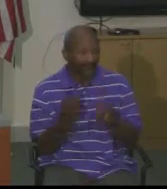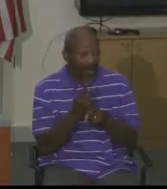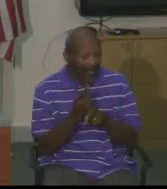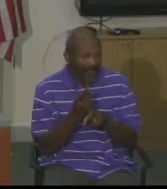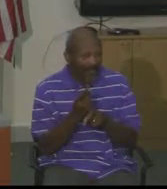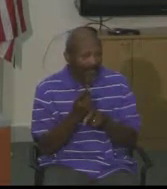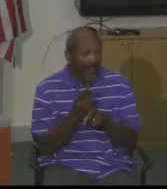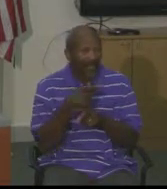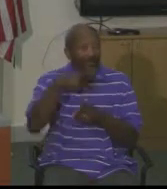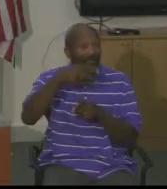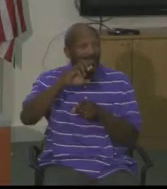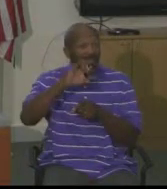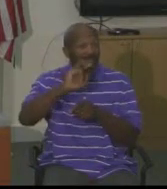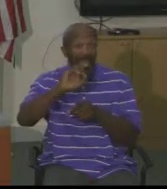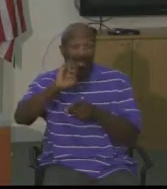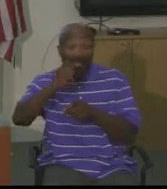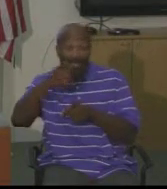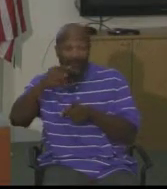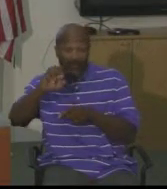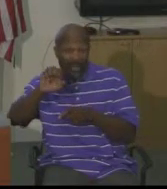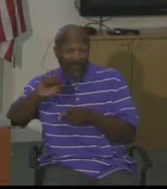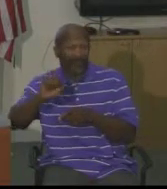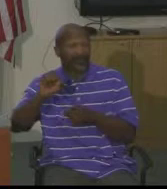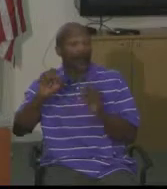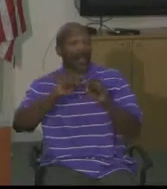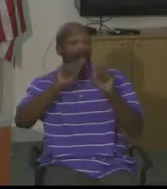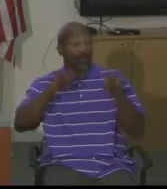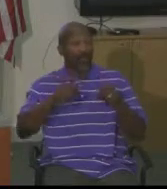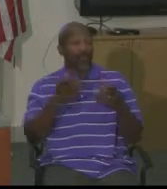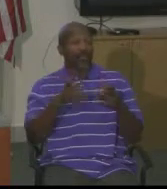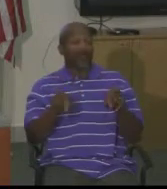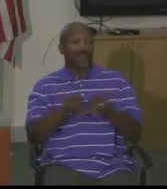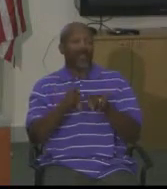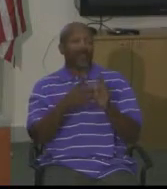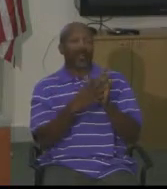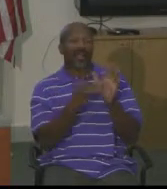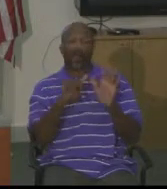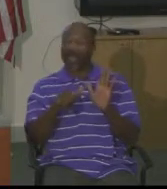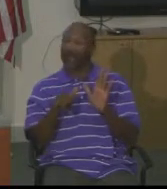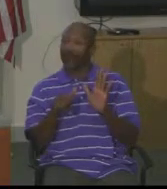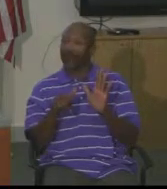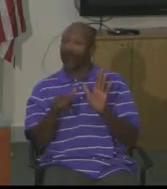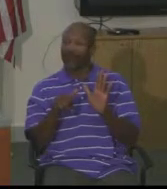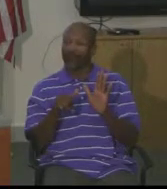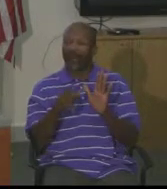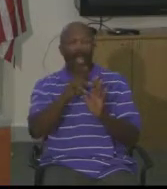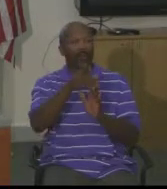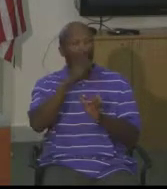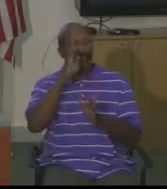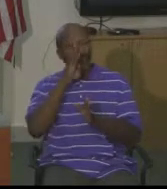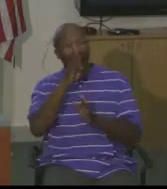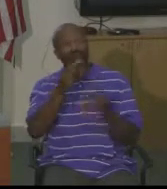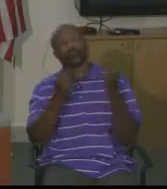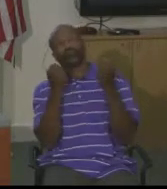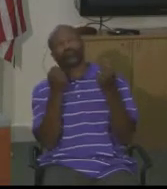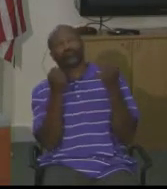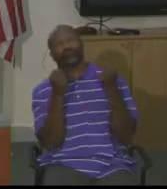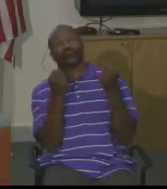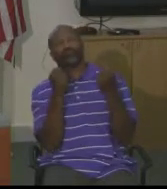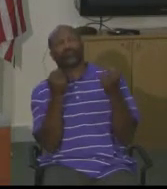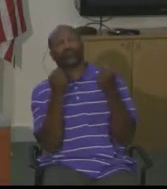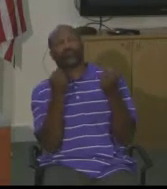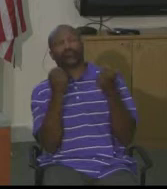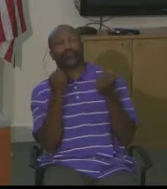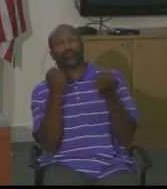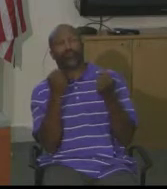PCI Express architecture wanted to do the same thing. It's as if somebody went down the highway and put a